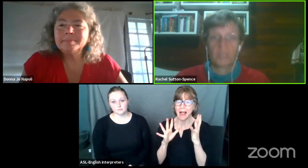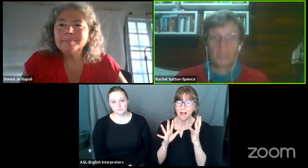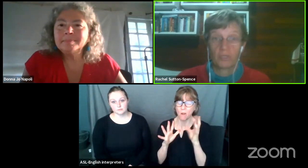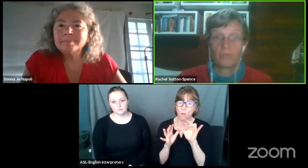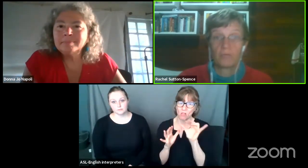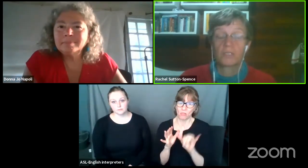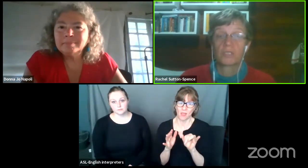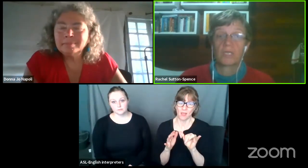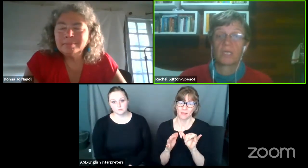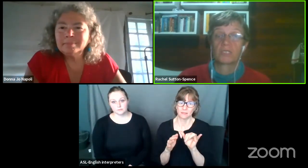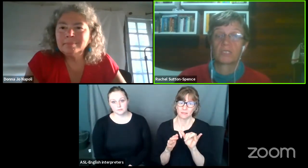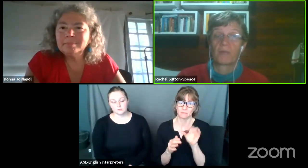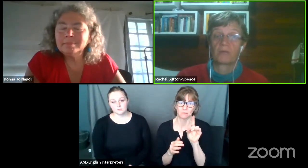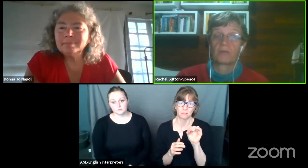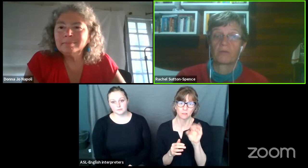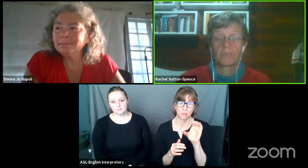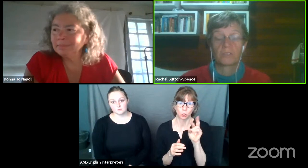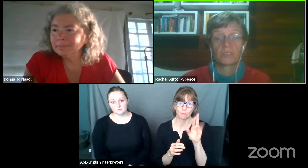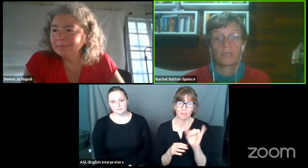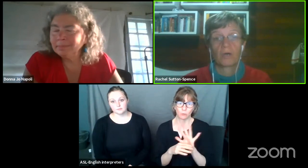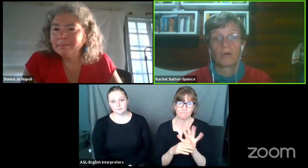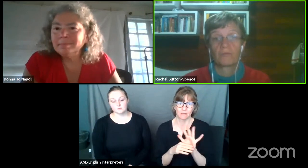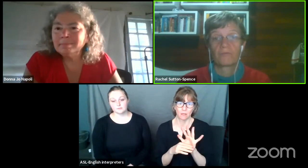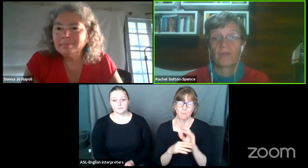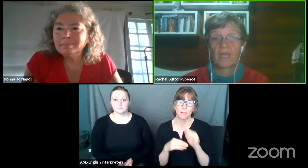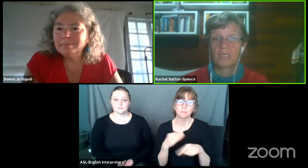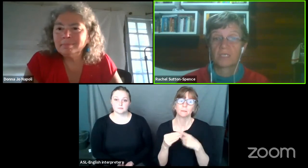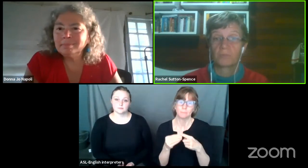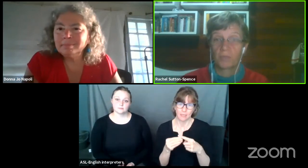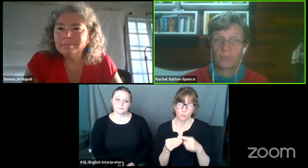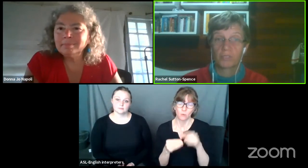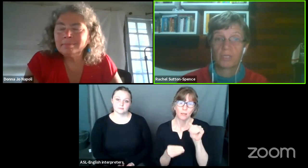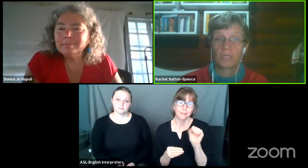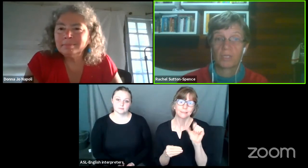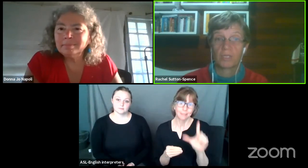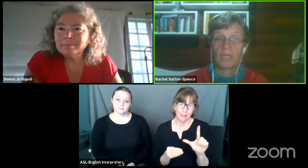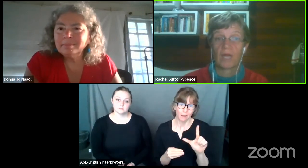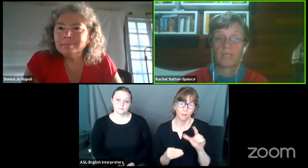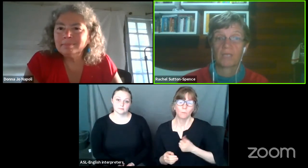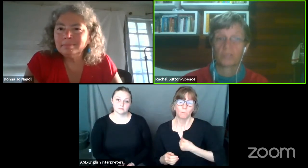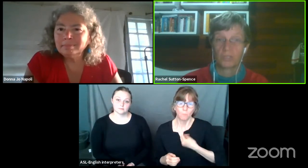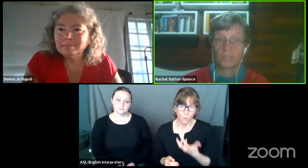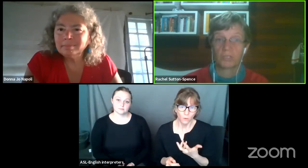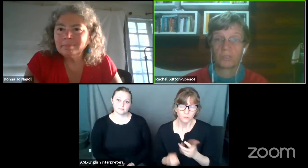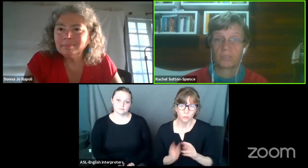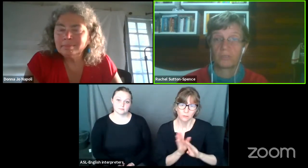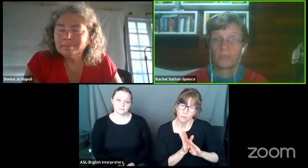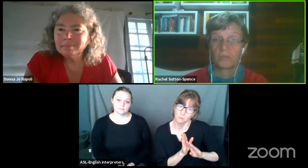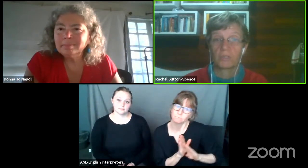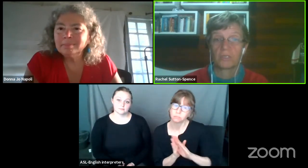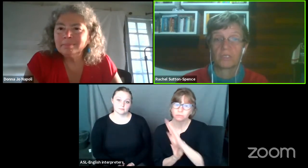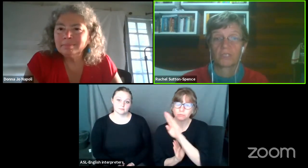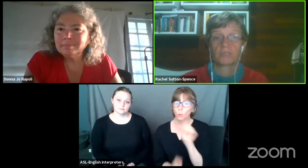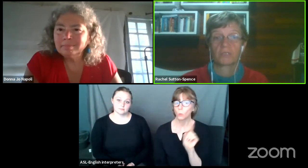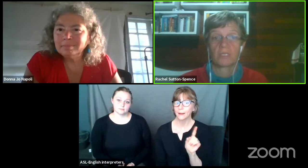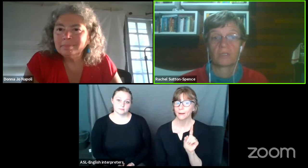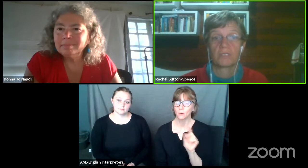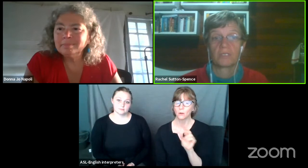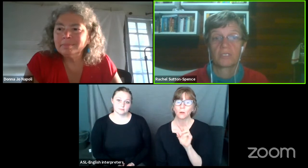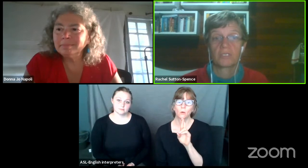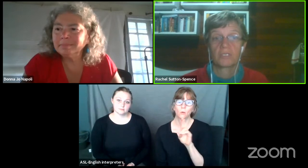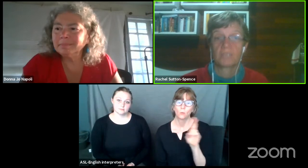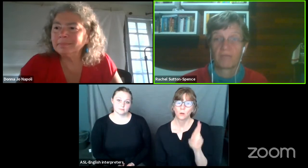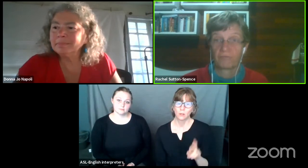that documentary is about the development of ASL poetry at Rochester, New York, at the National